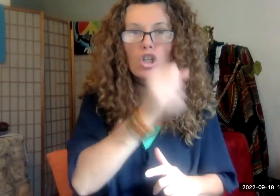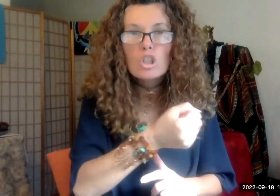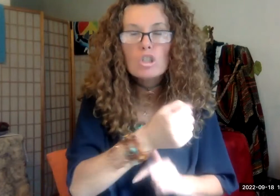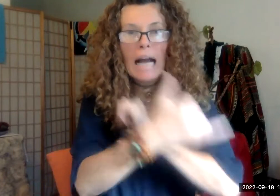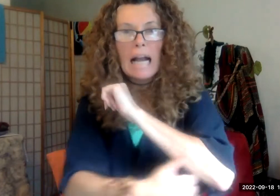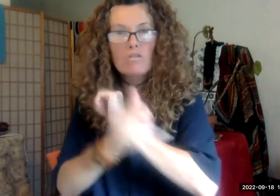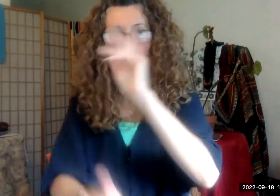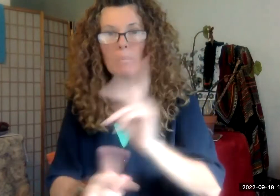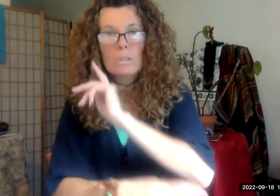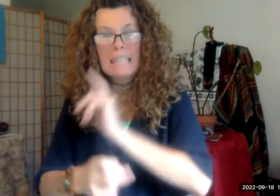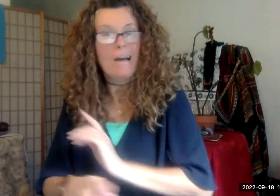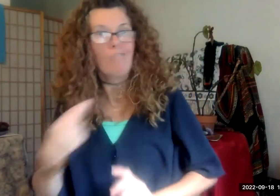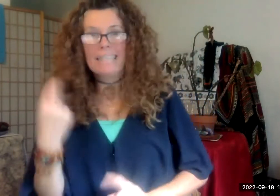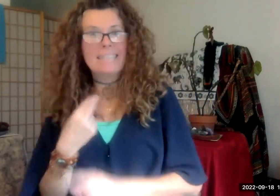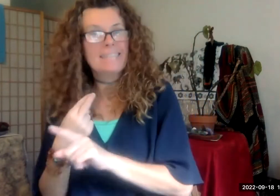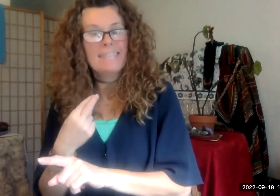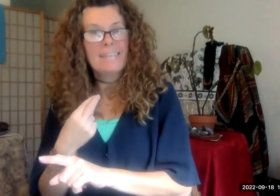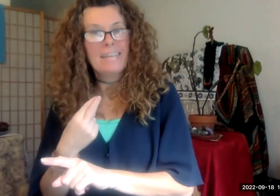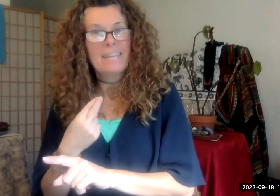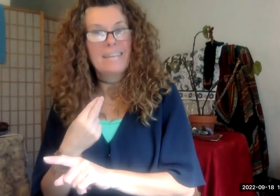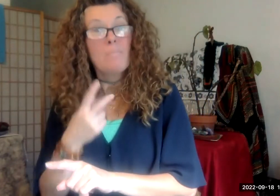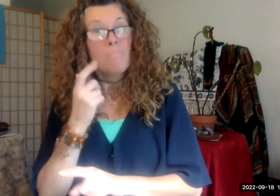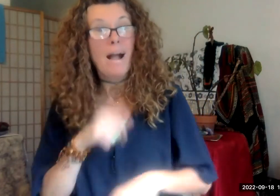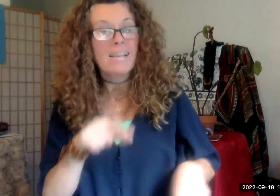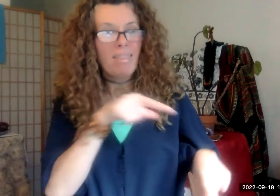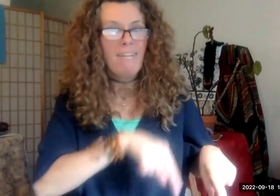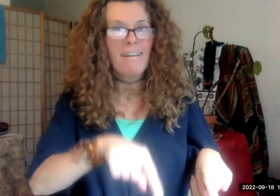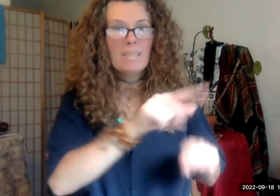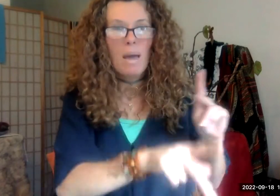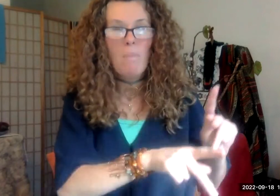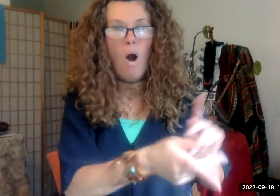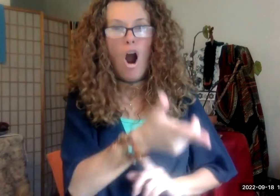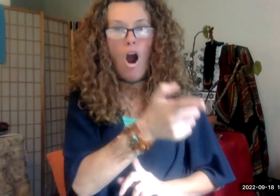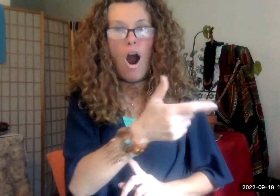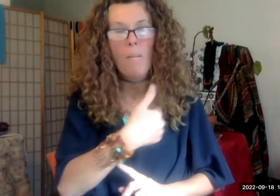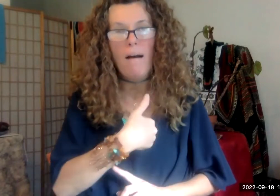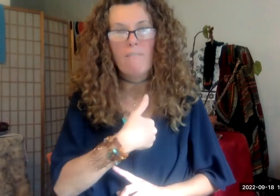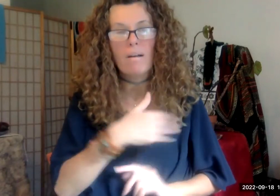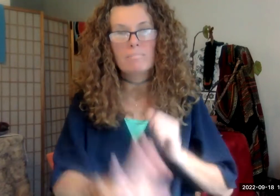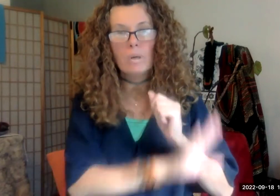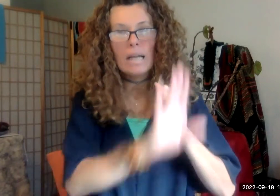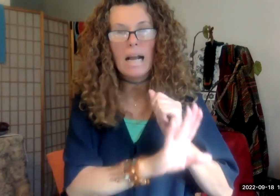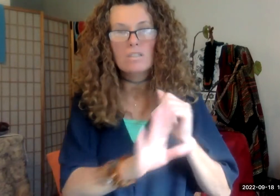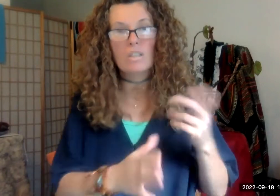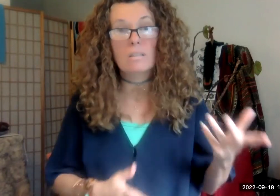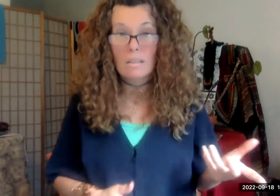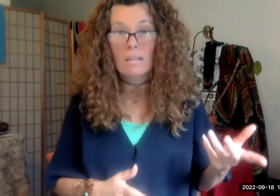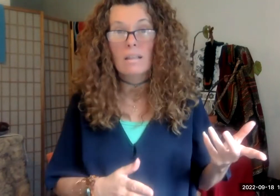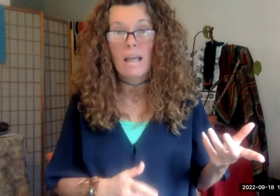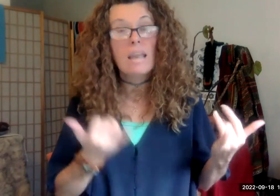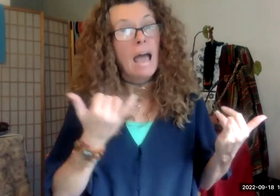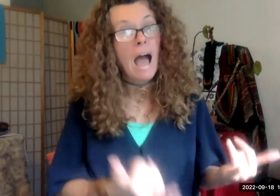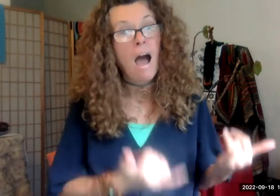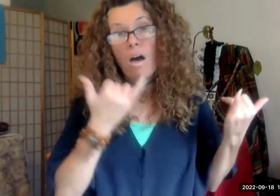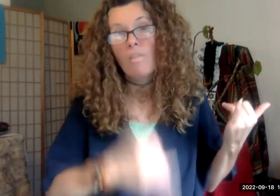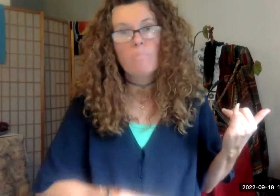let's say, because frankly, more than half of them are armed. And these days, a lot of them are kind of at their rope's end in terms